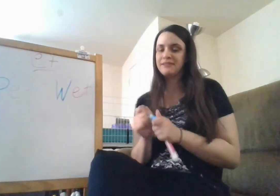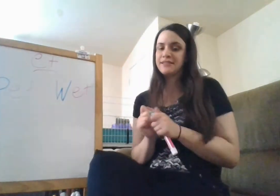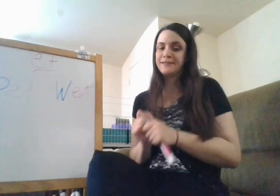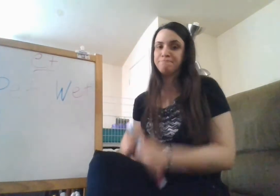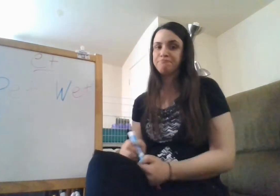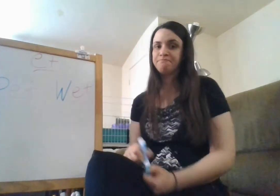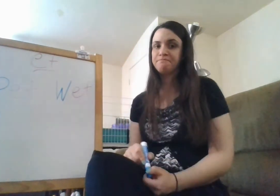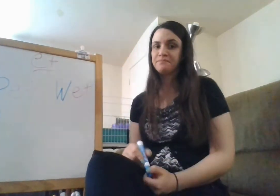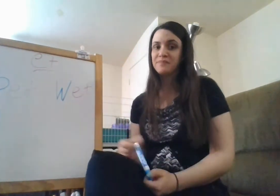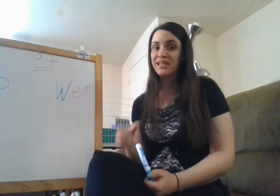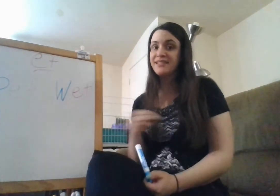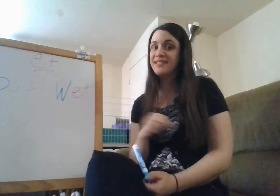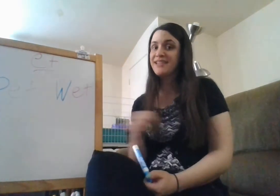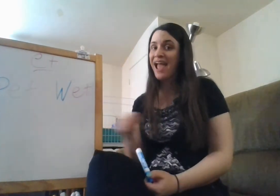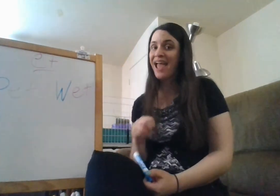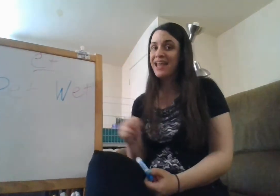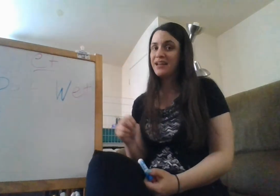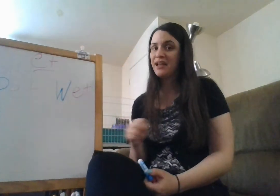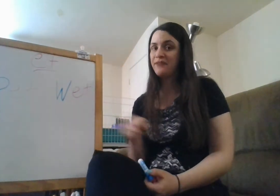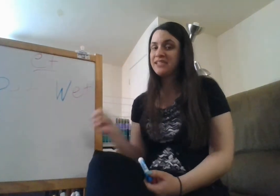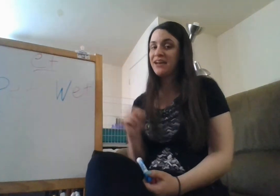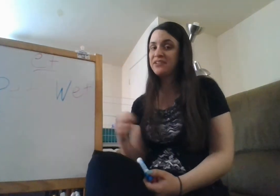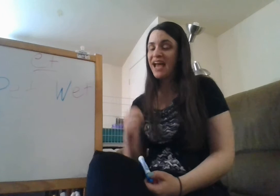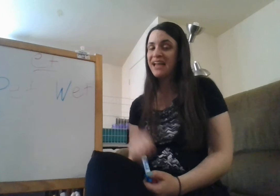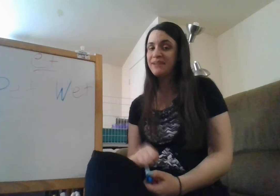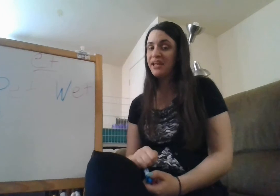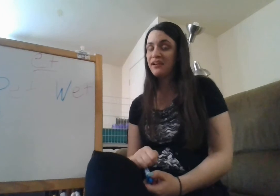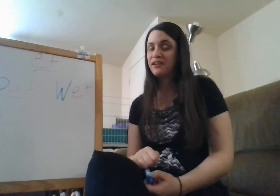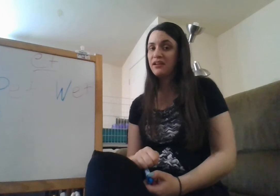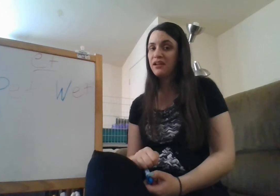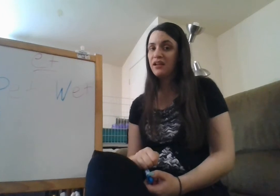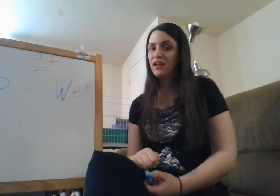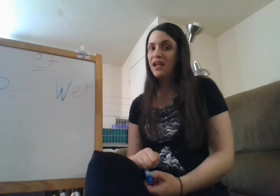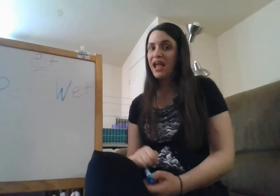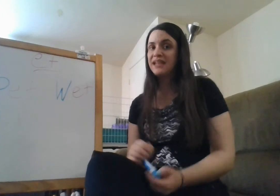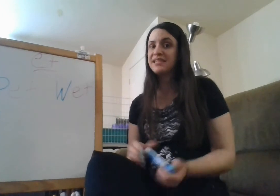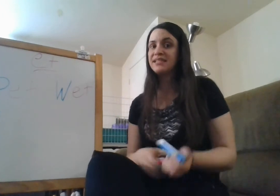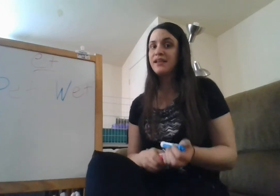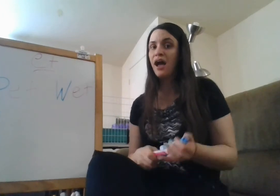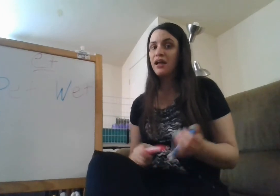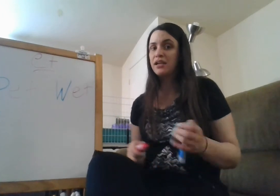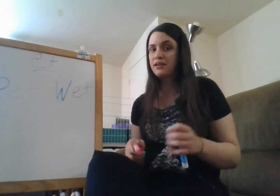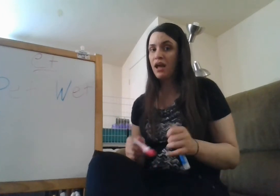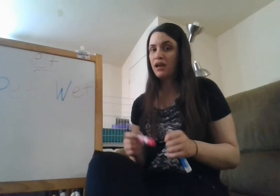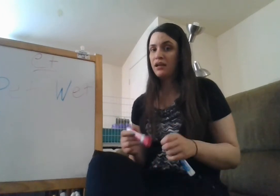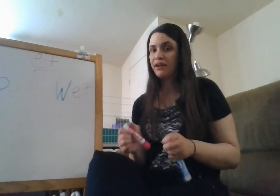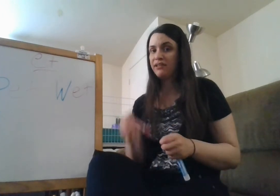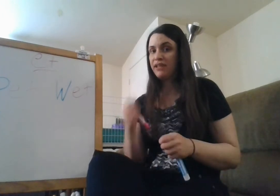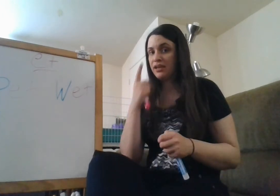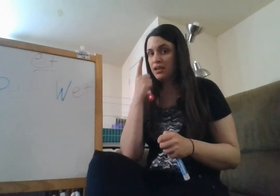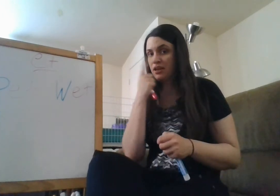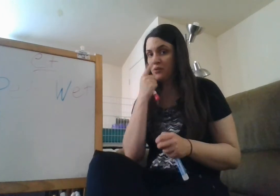this? This is N. And what sound does N make? N says na, na, right? Like